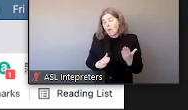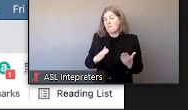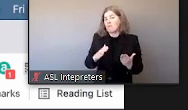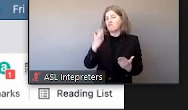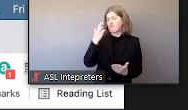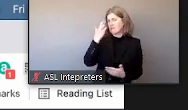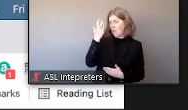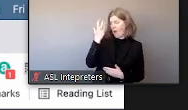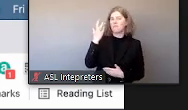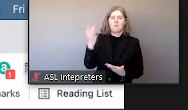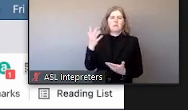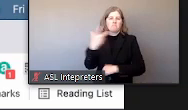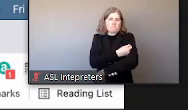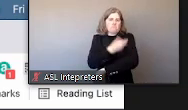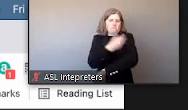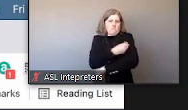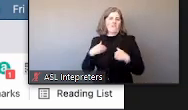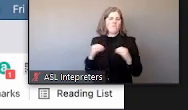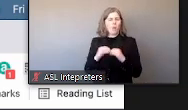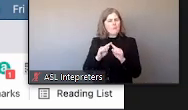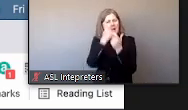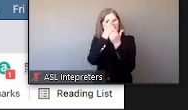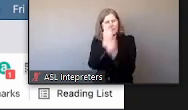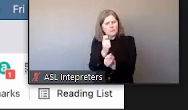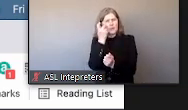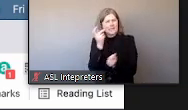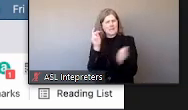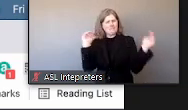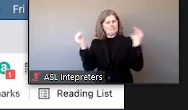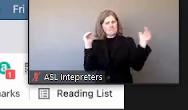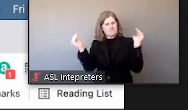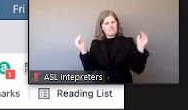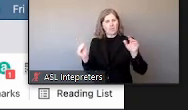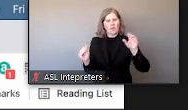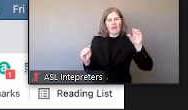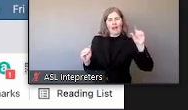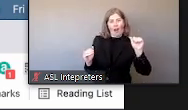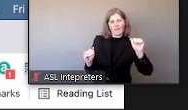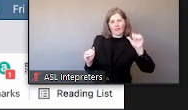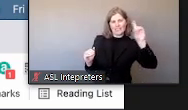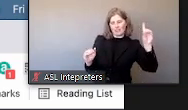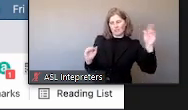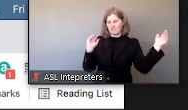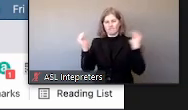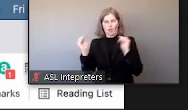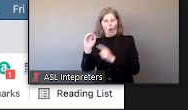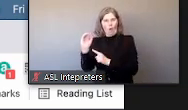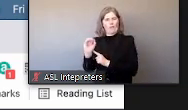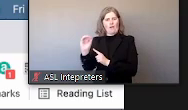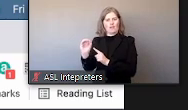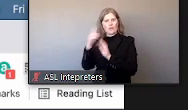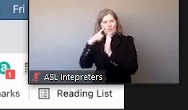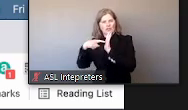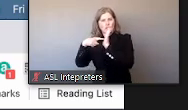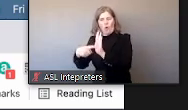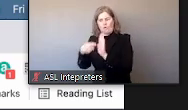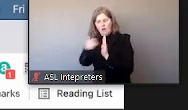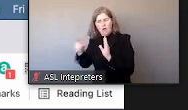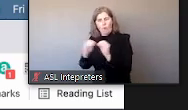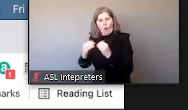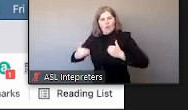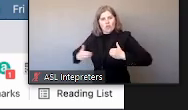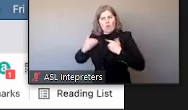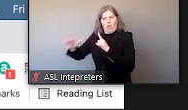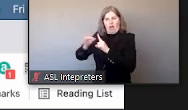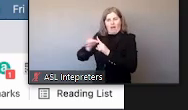vaccination status, but just interesting that this really reflects more youth of